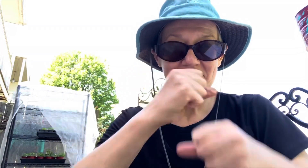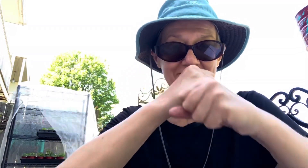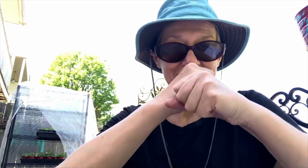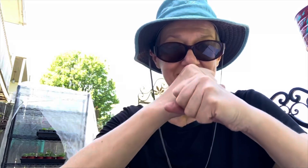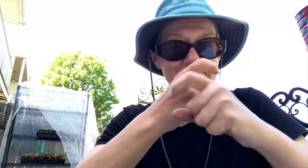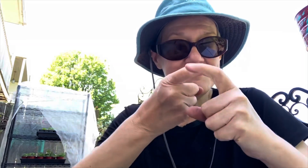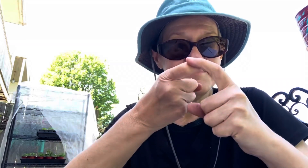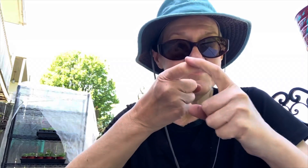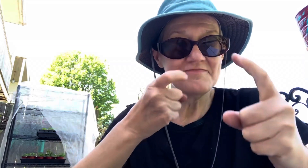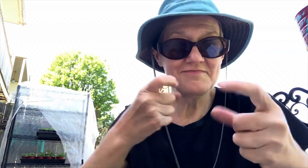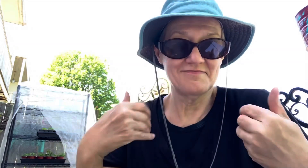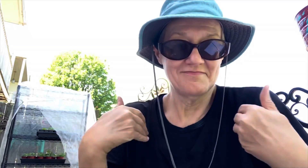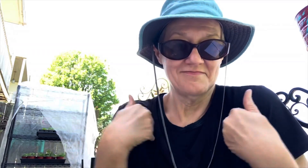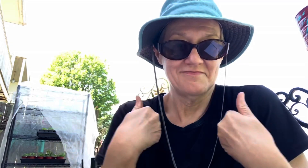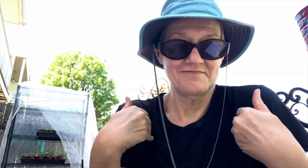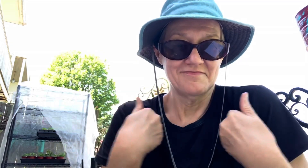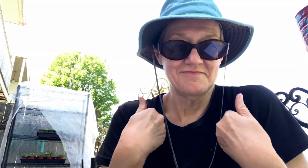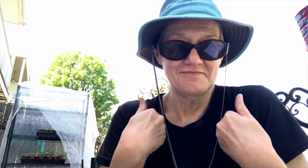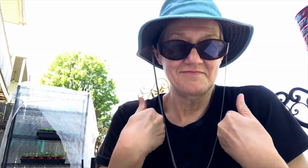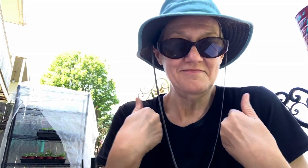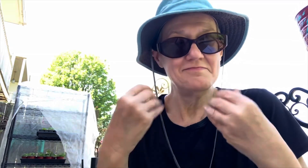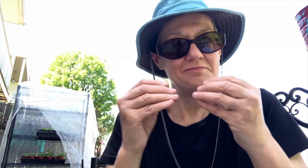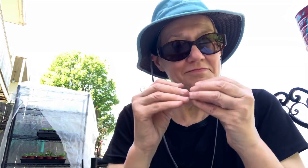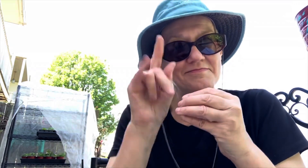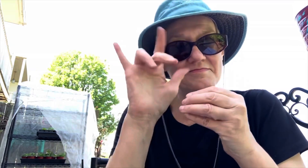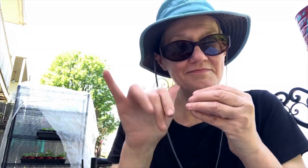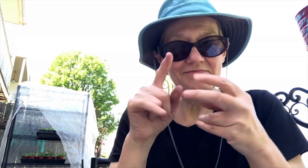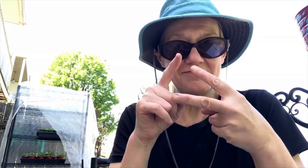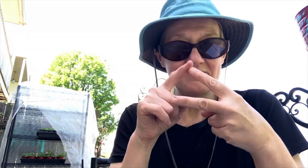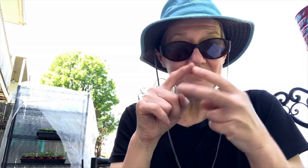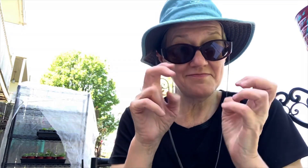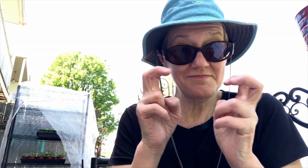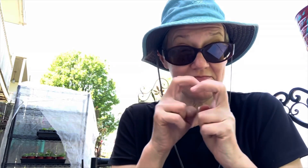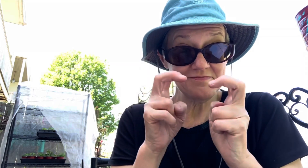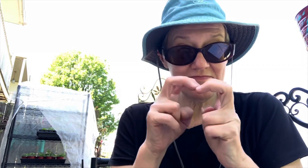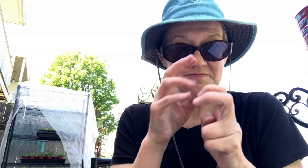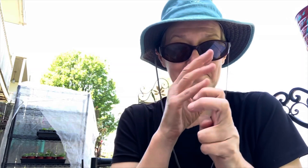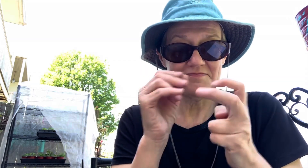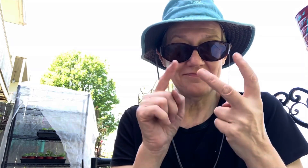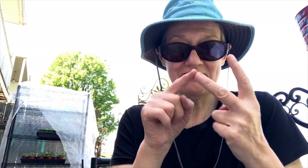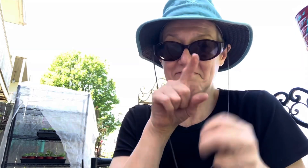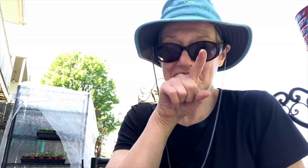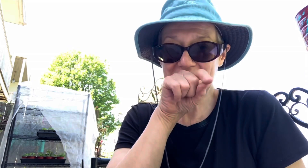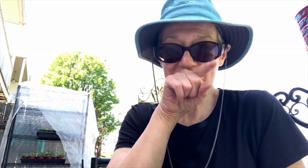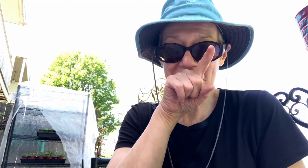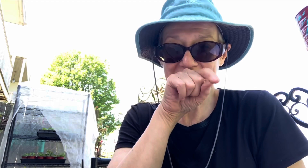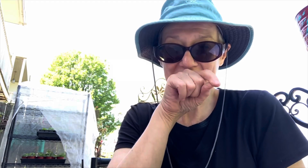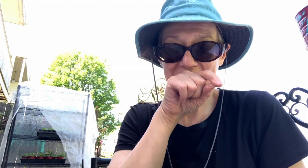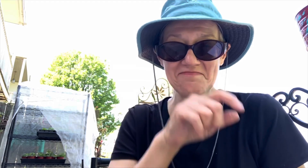Now this netting is to protect from wildlife, mostly squirrels and birds.